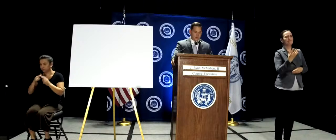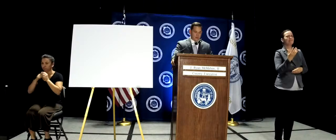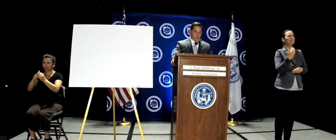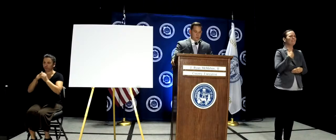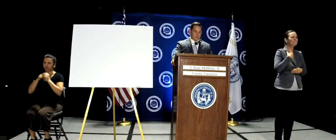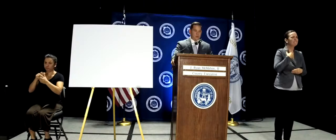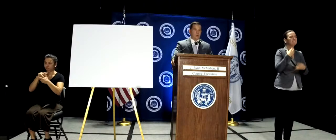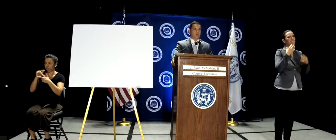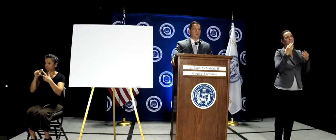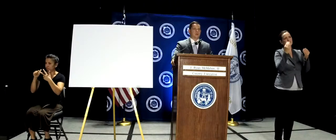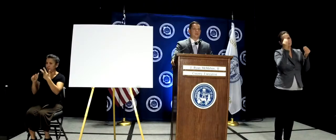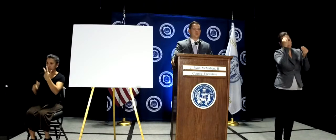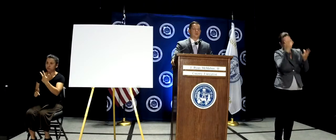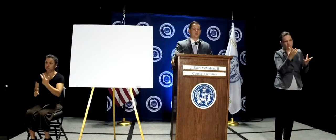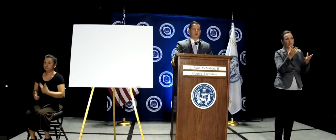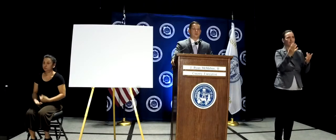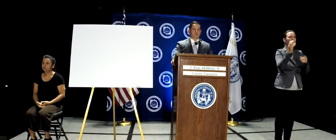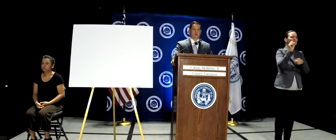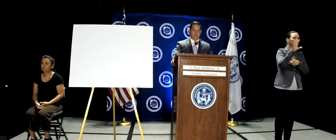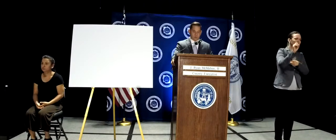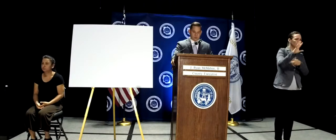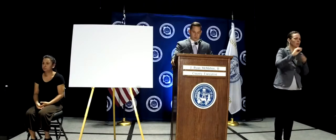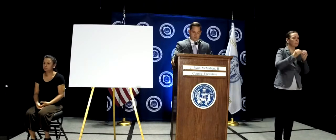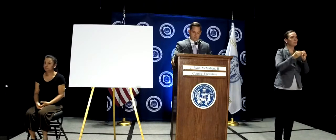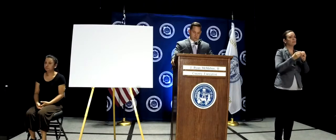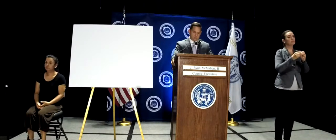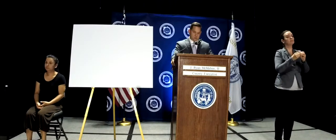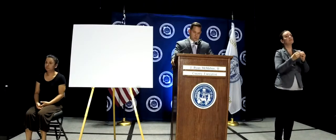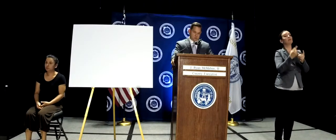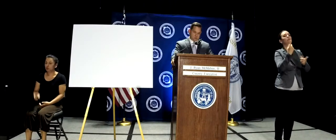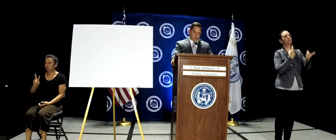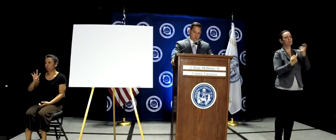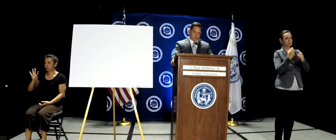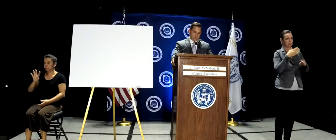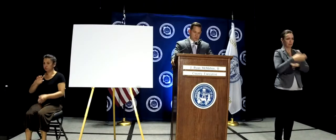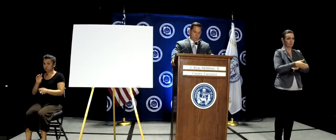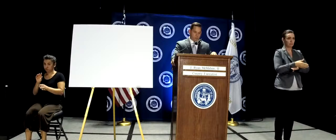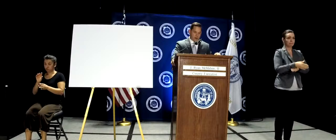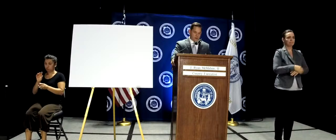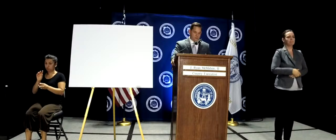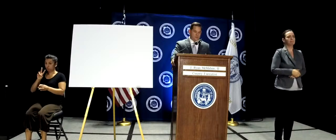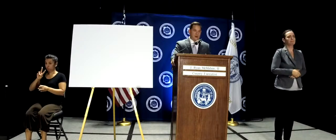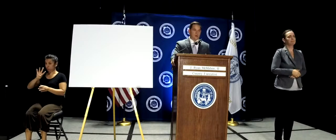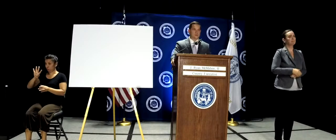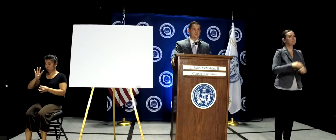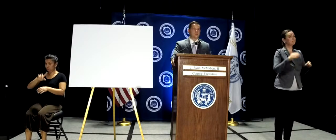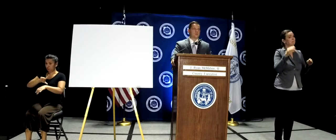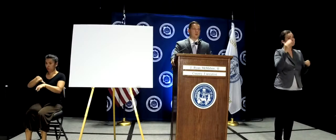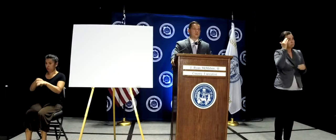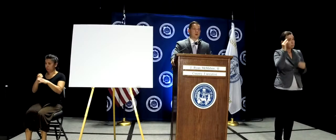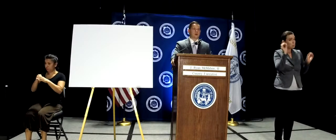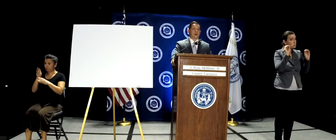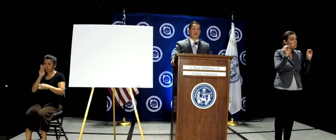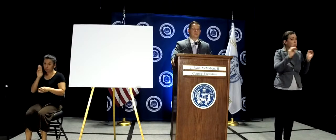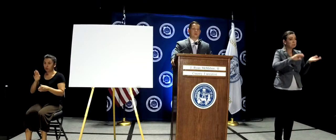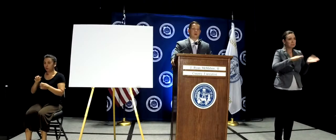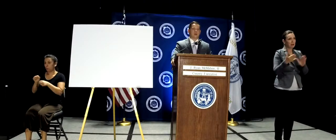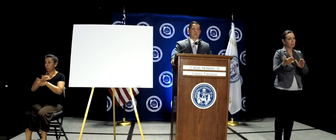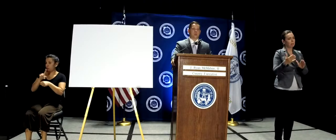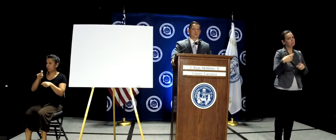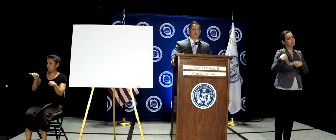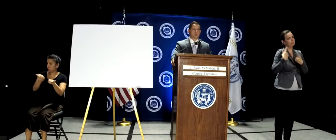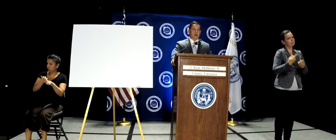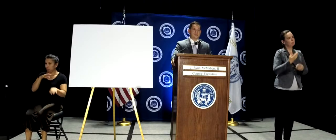Fortunately, we did not lose anyone over the last 24 hours in our community. Grim reminder of the virus is we've lost 192